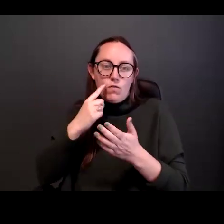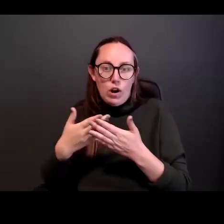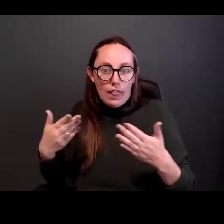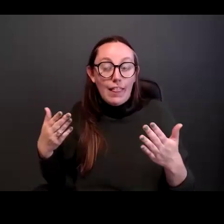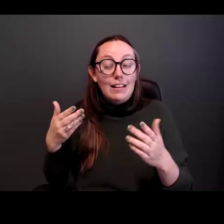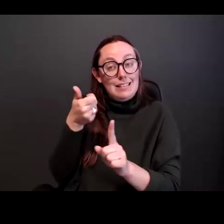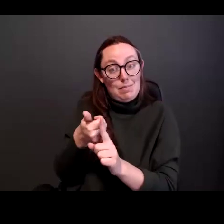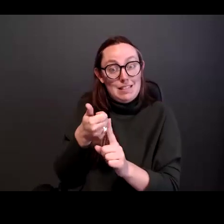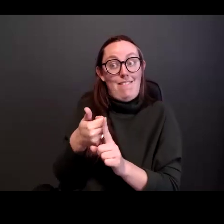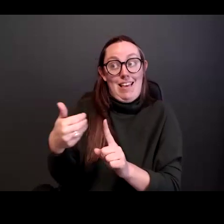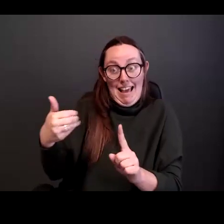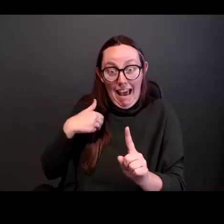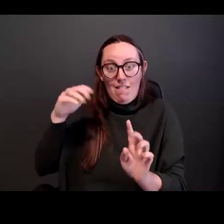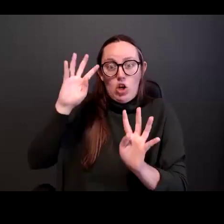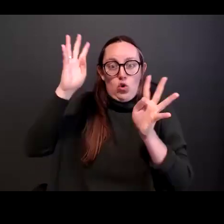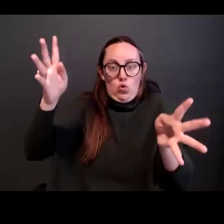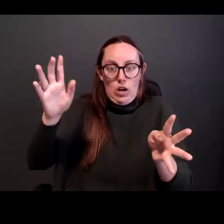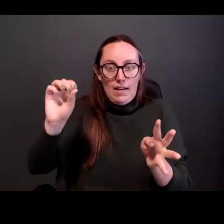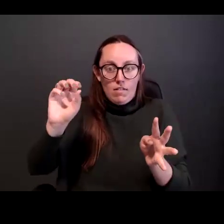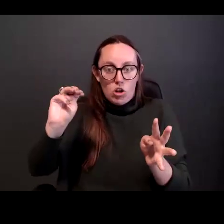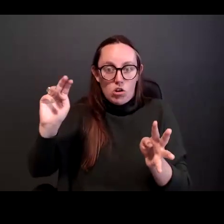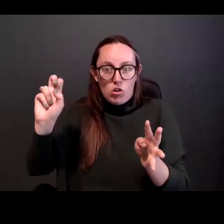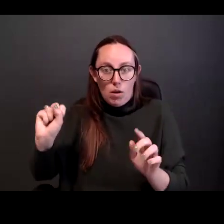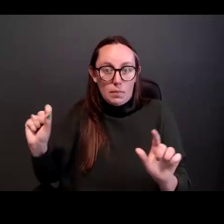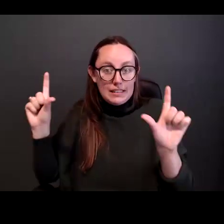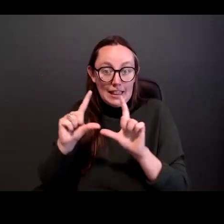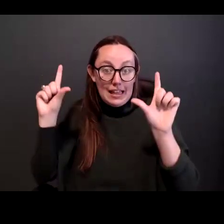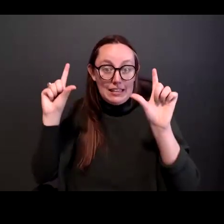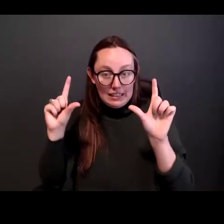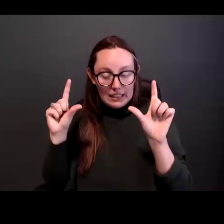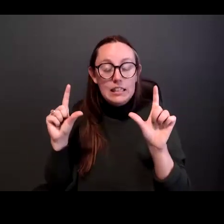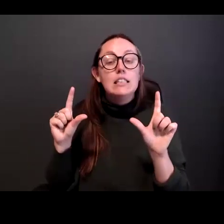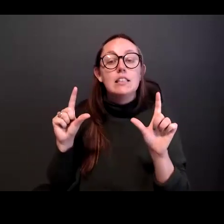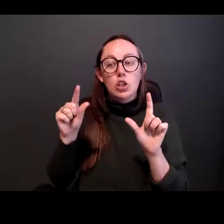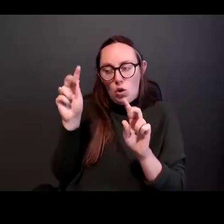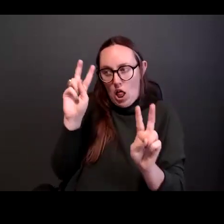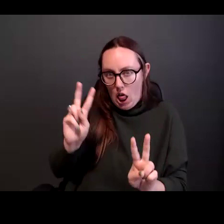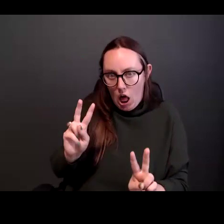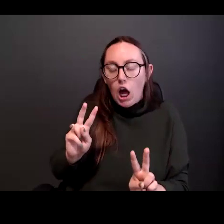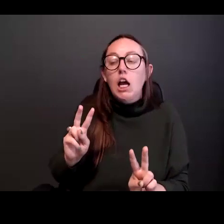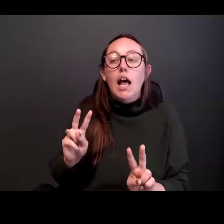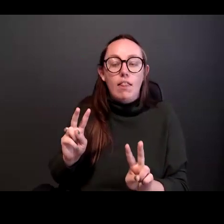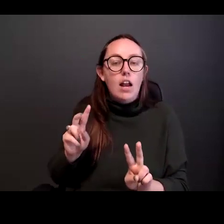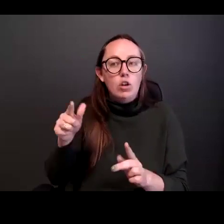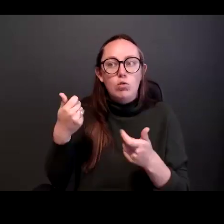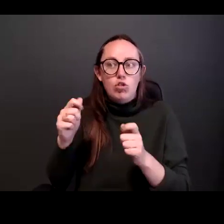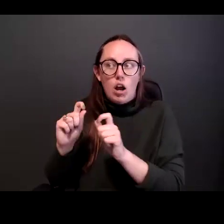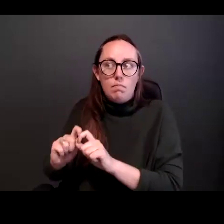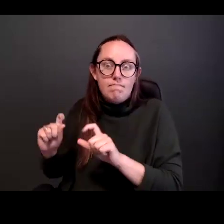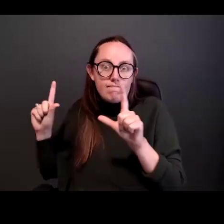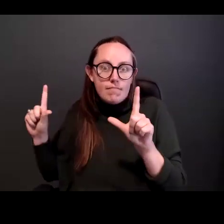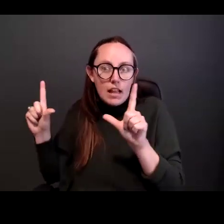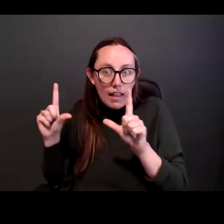that, because you have to look at the license and make sure the license includes the ability to make derivatives. So you're looking for,